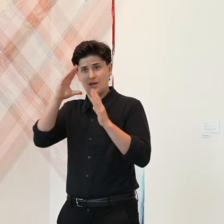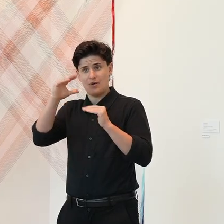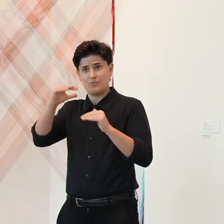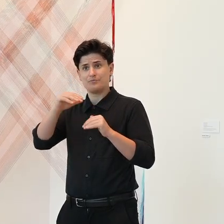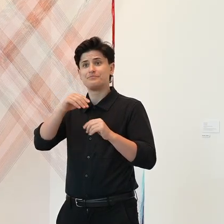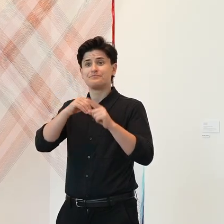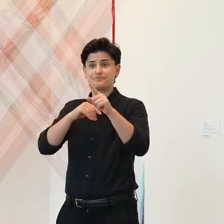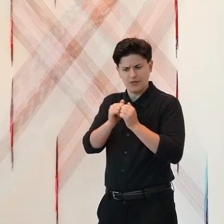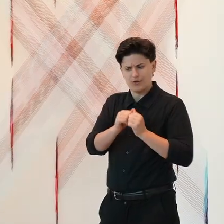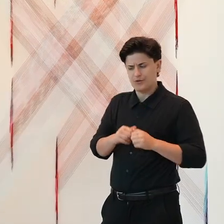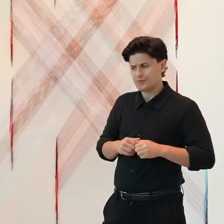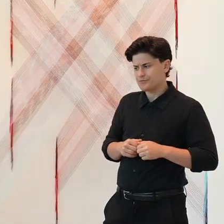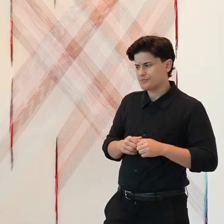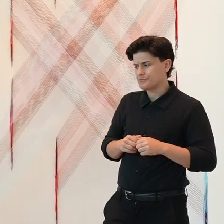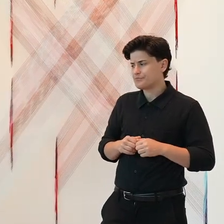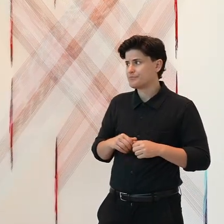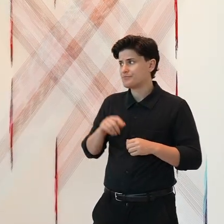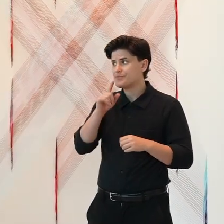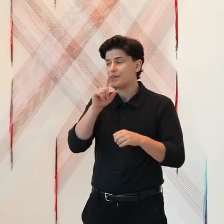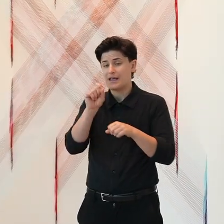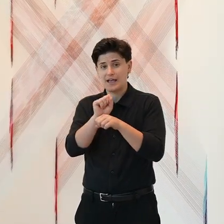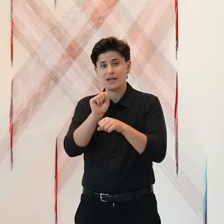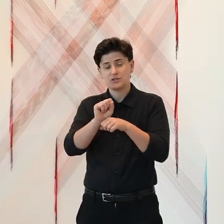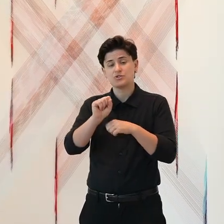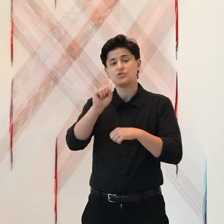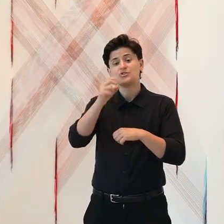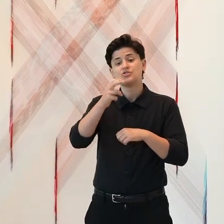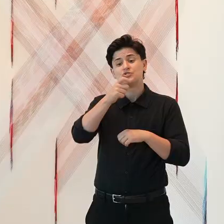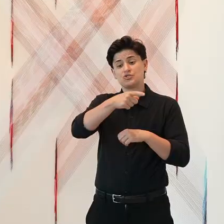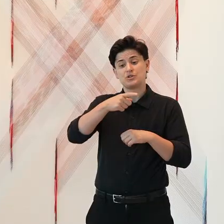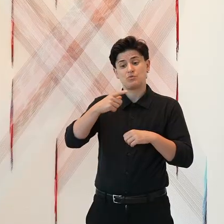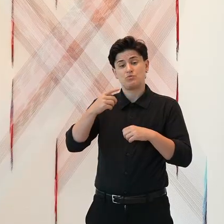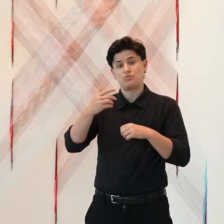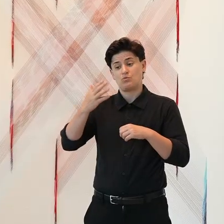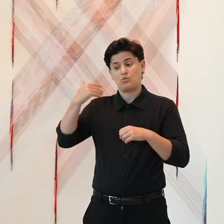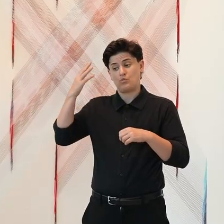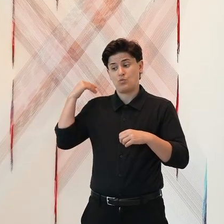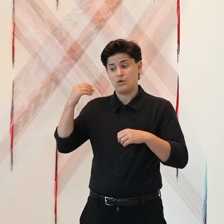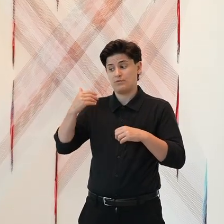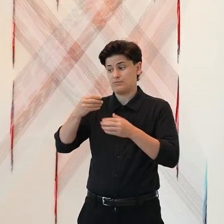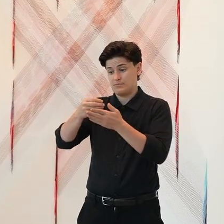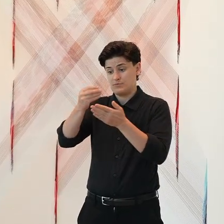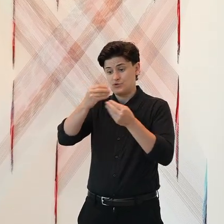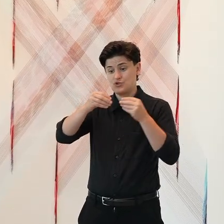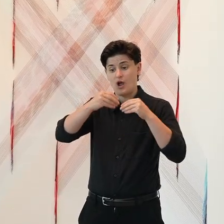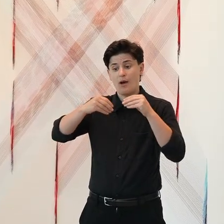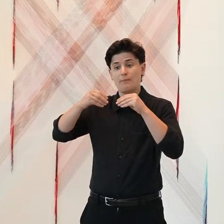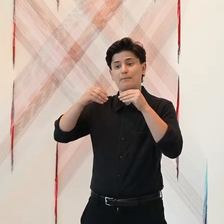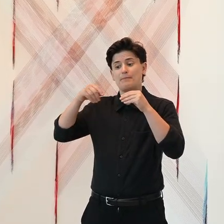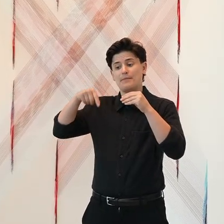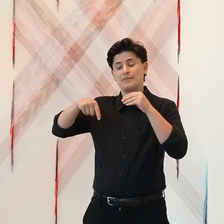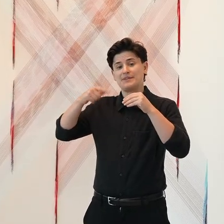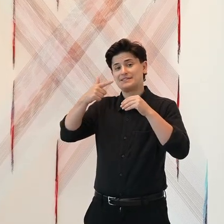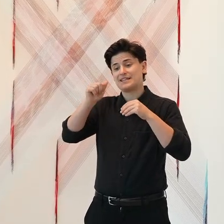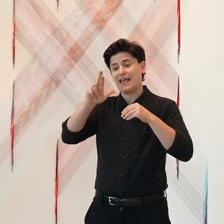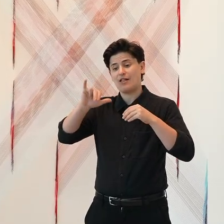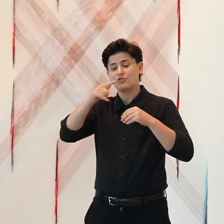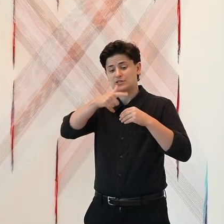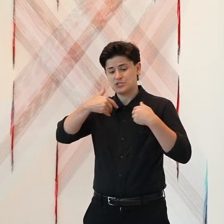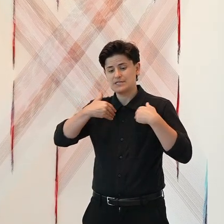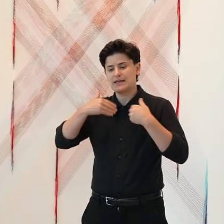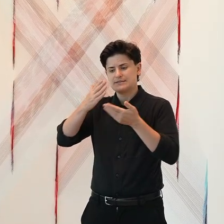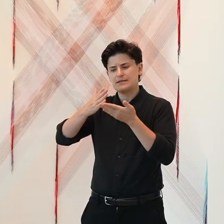yeah. So, you know, she was a gallery shop artist, and she had pieces here, and I did too. And she